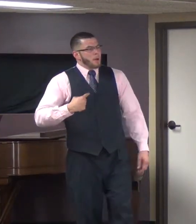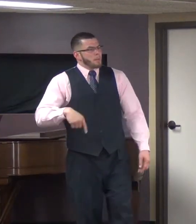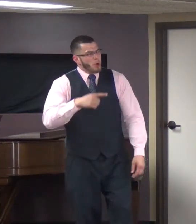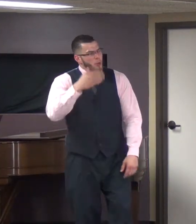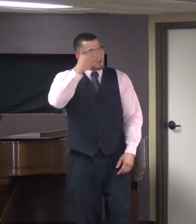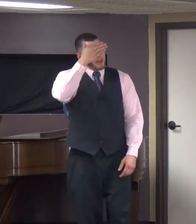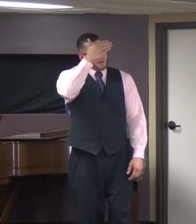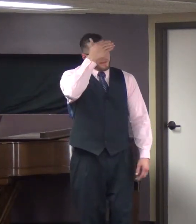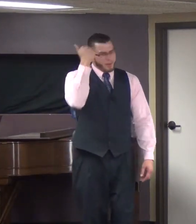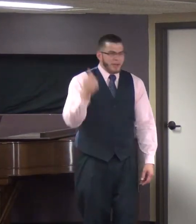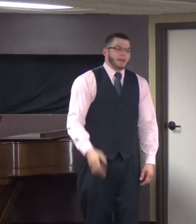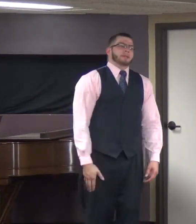But we forget.